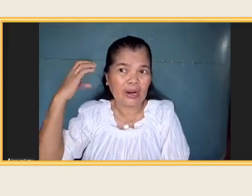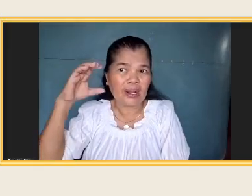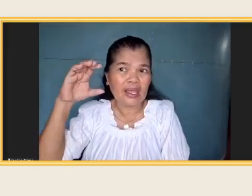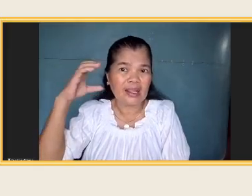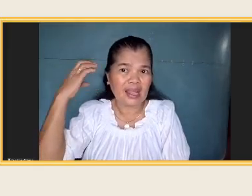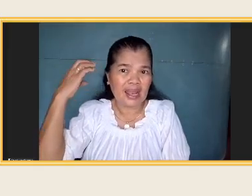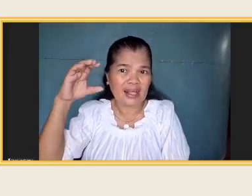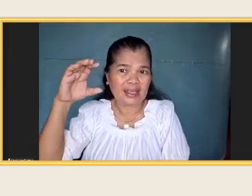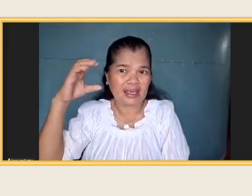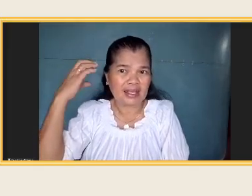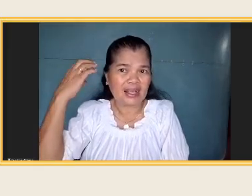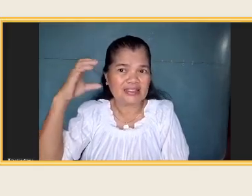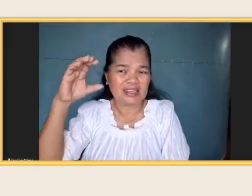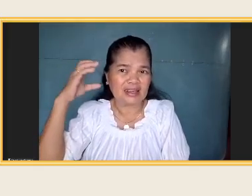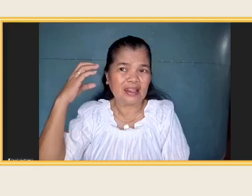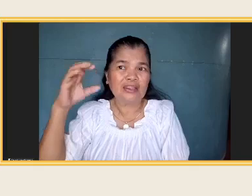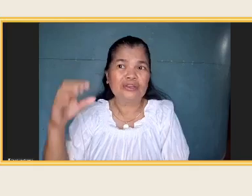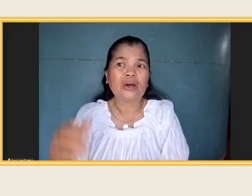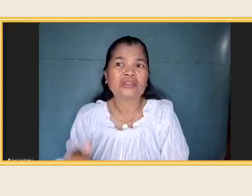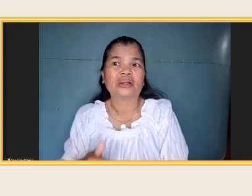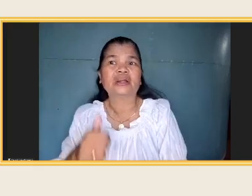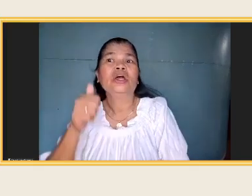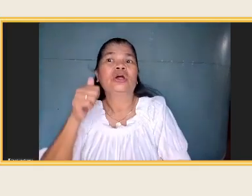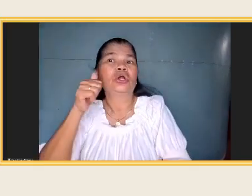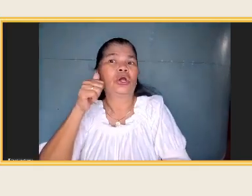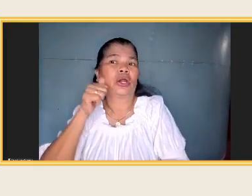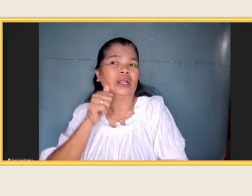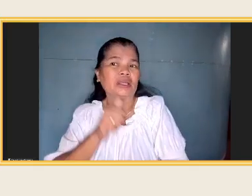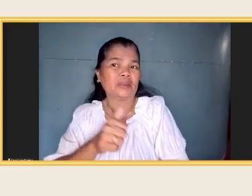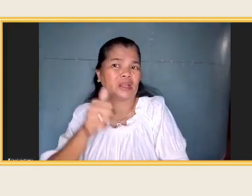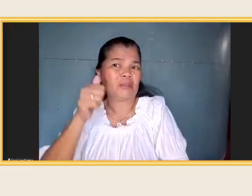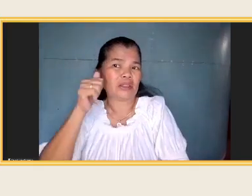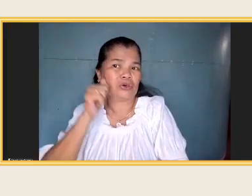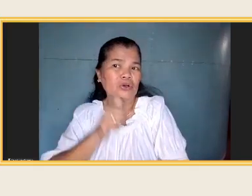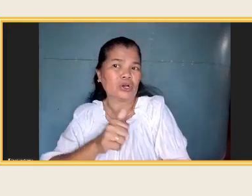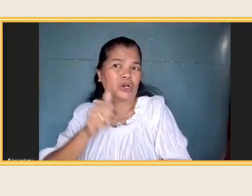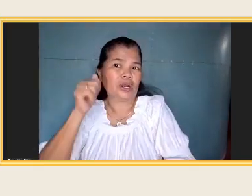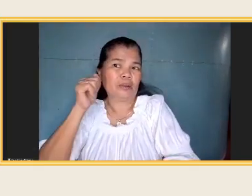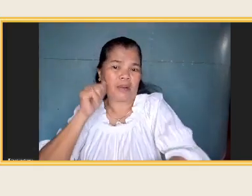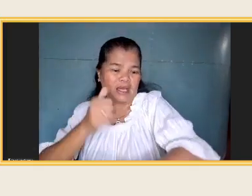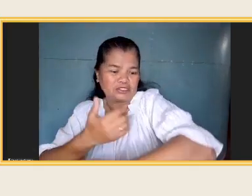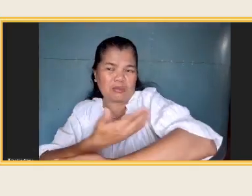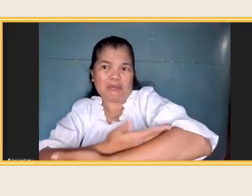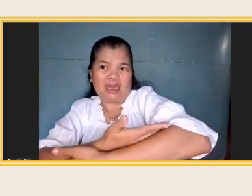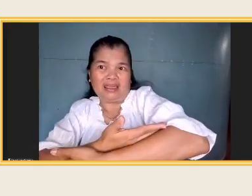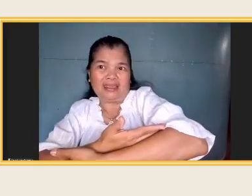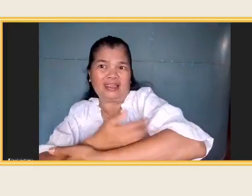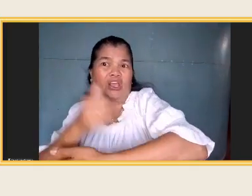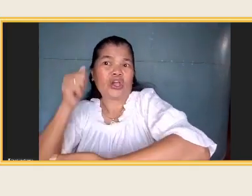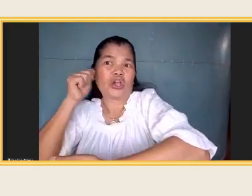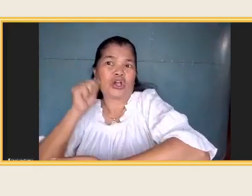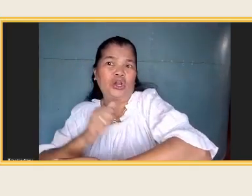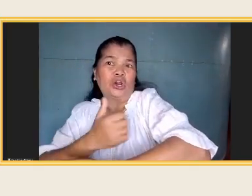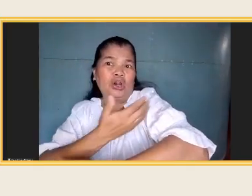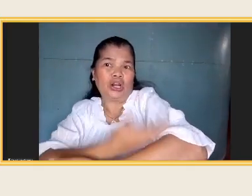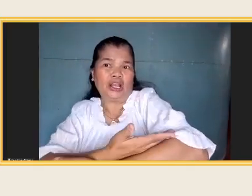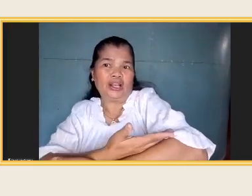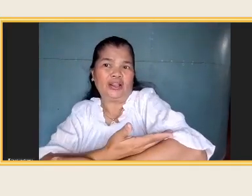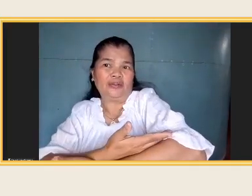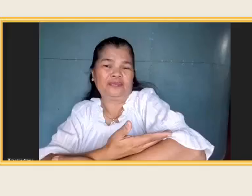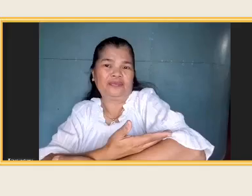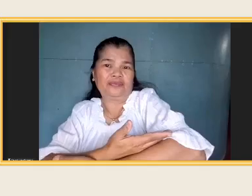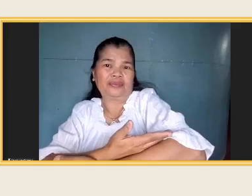babae or lalaki. Cousin. Daughter, girl, di ba ito yung girl plus baby?